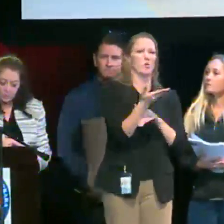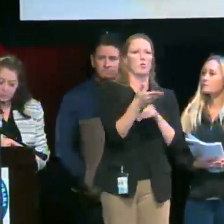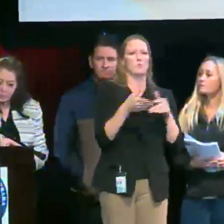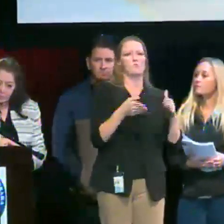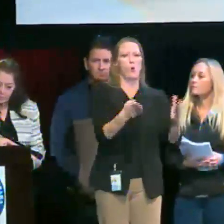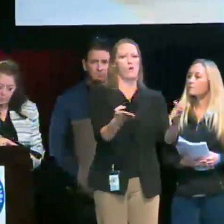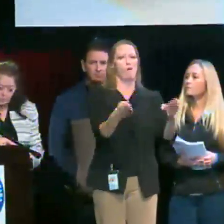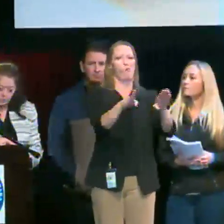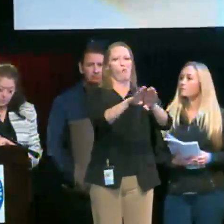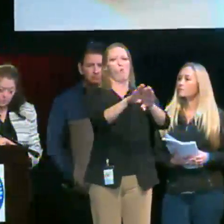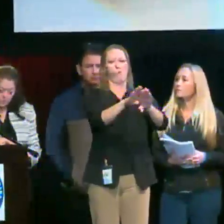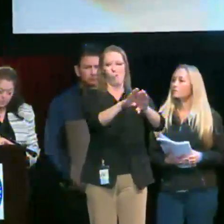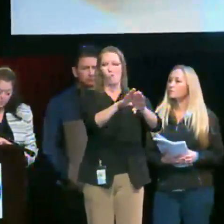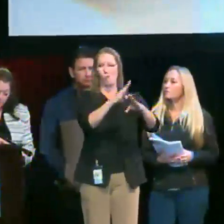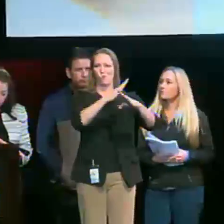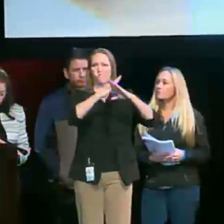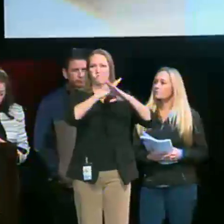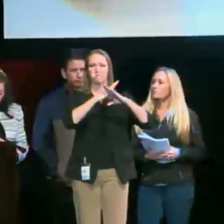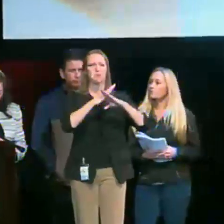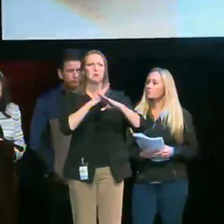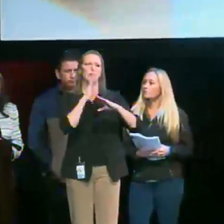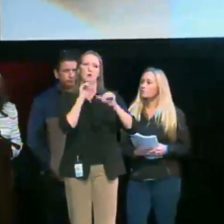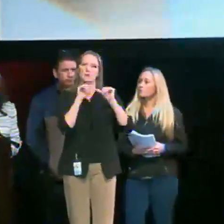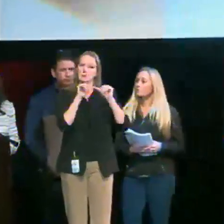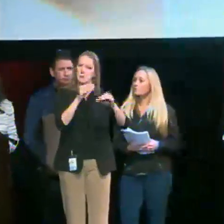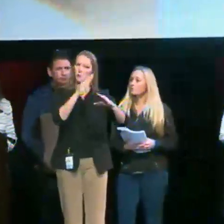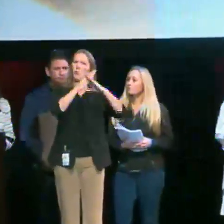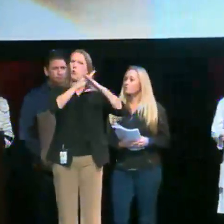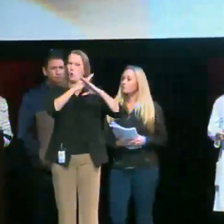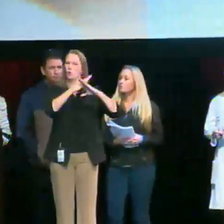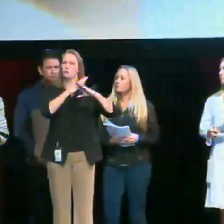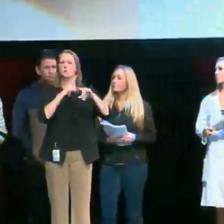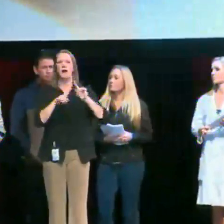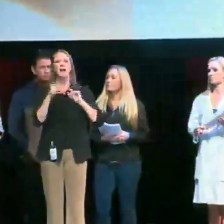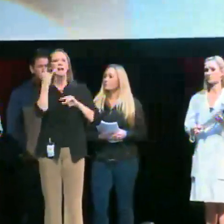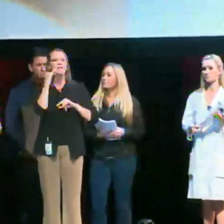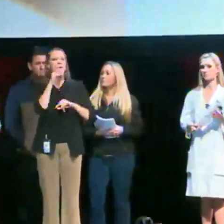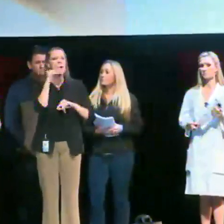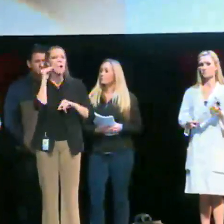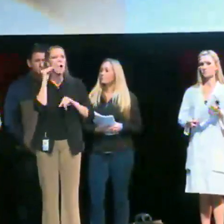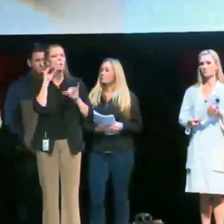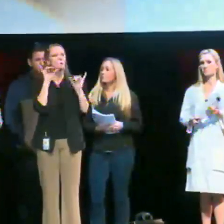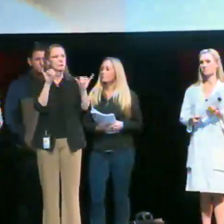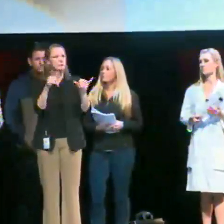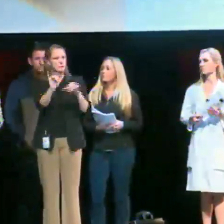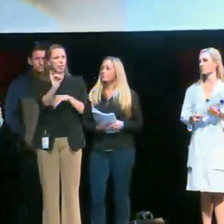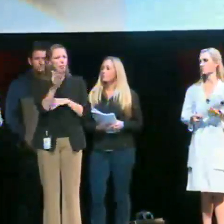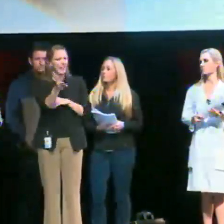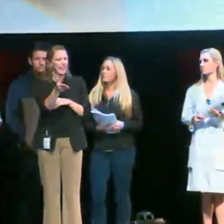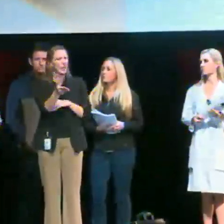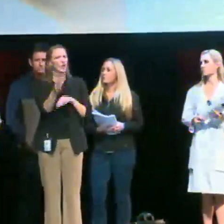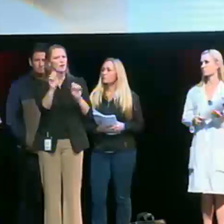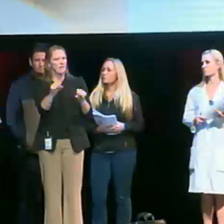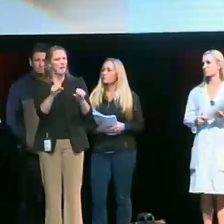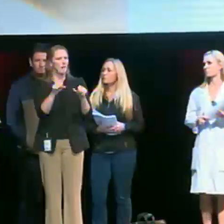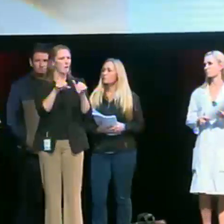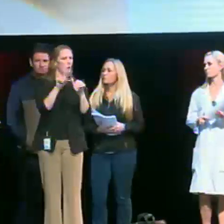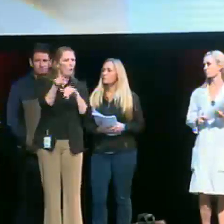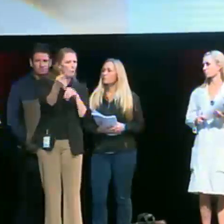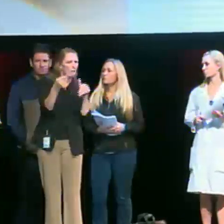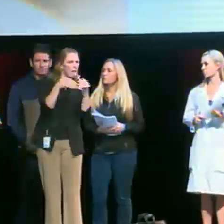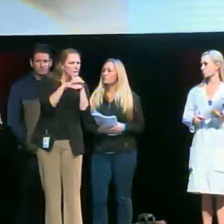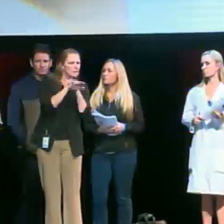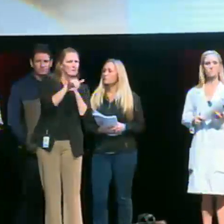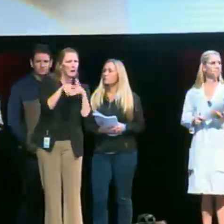remain closed, but we will still allow people access. If their home is intact, then it's only accessible off of that road.